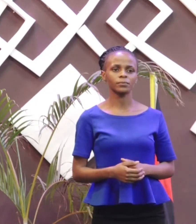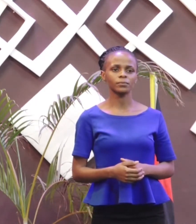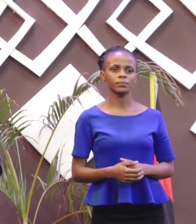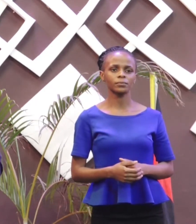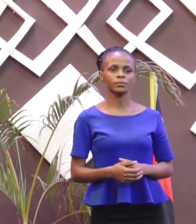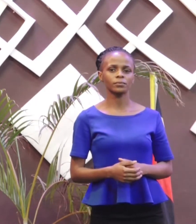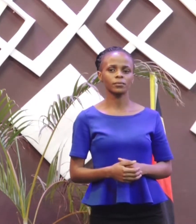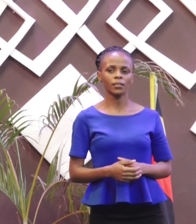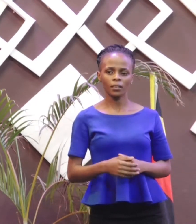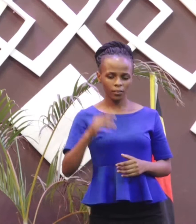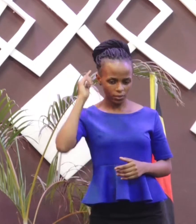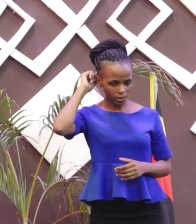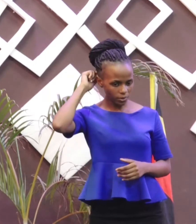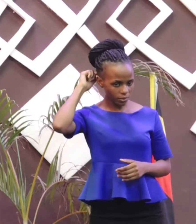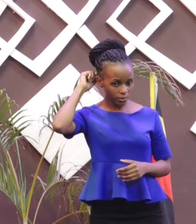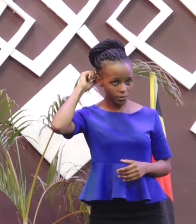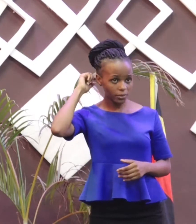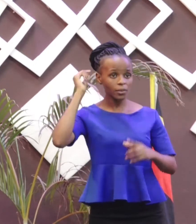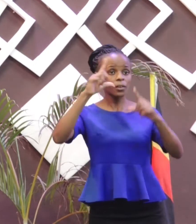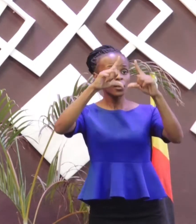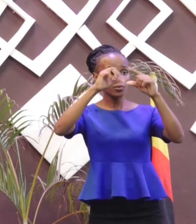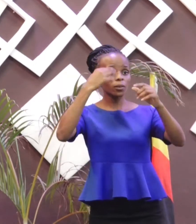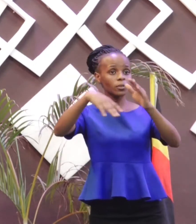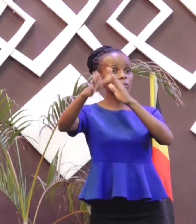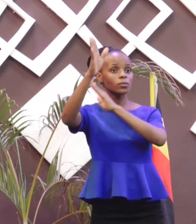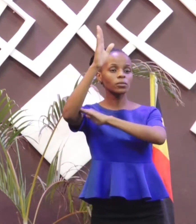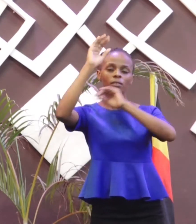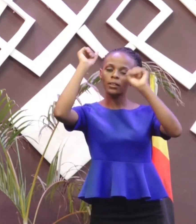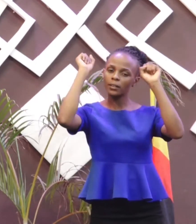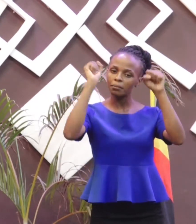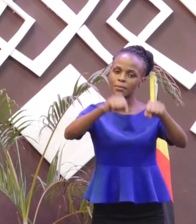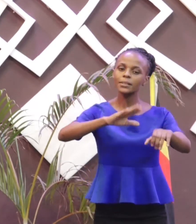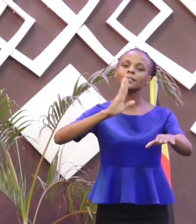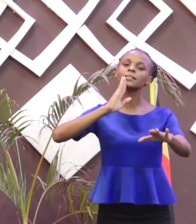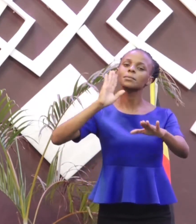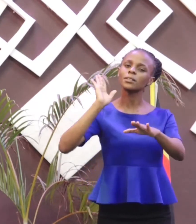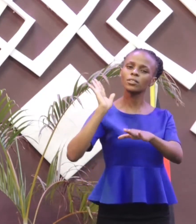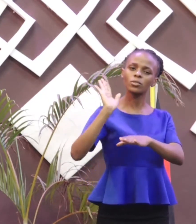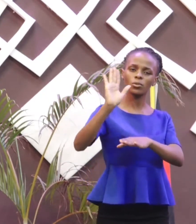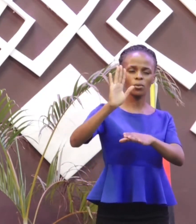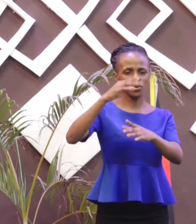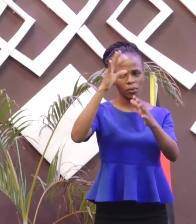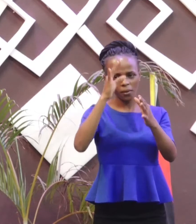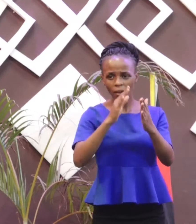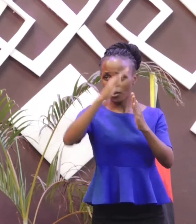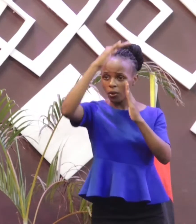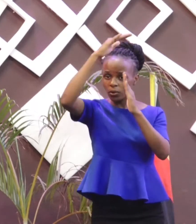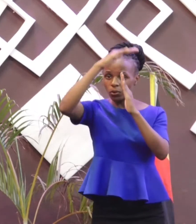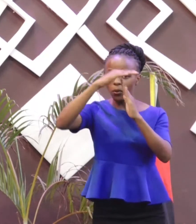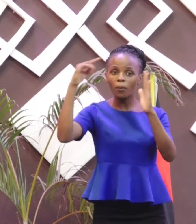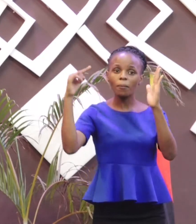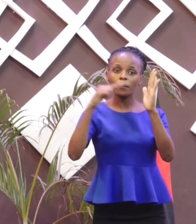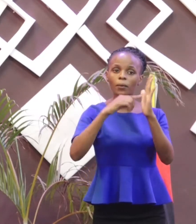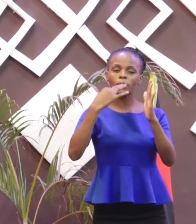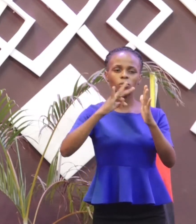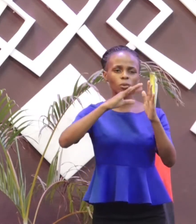ey'obutuukirivu. The word of God should become the focal point of everything that we plan to do.